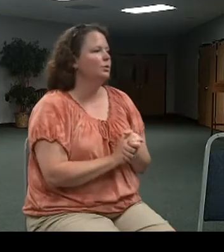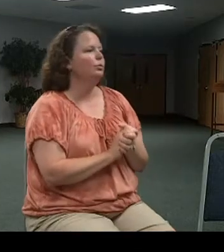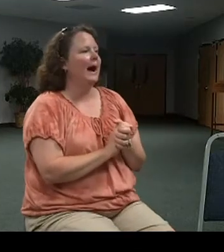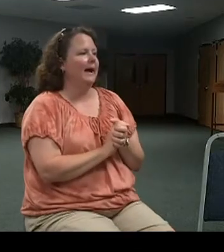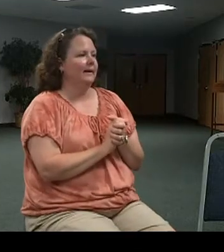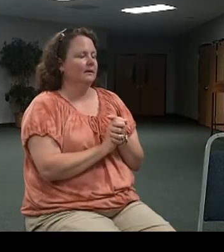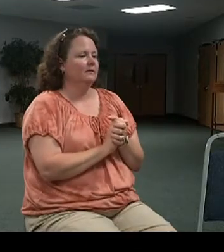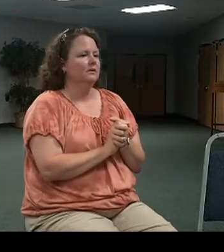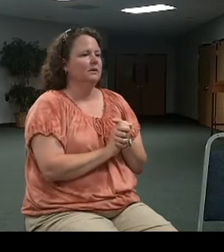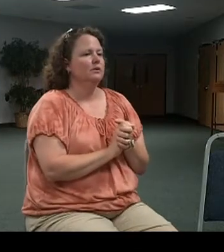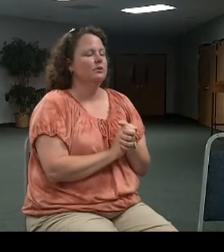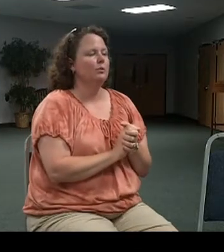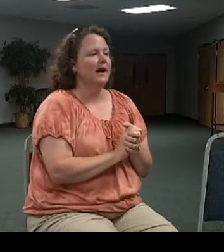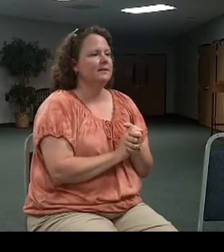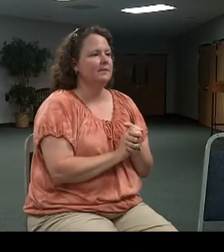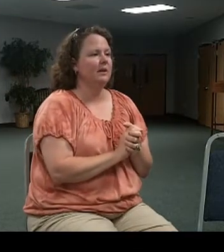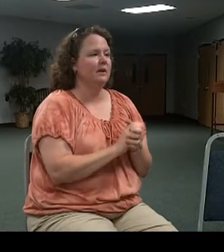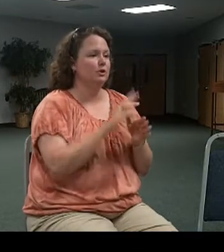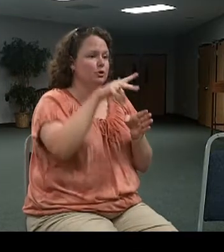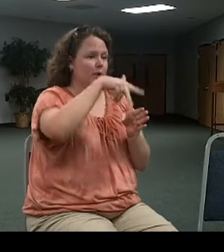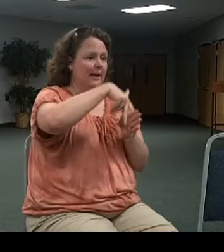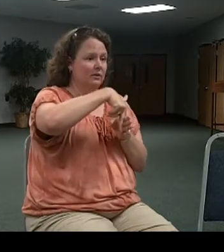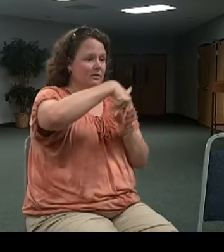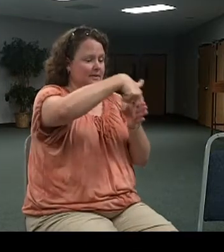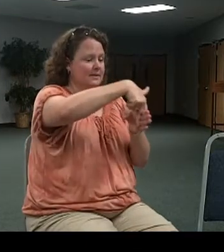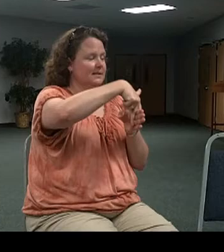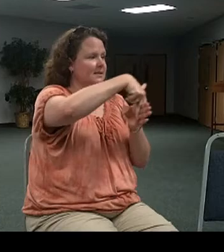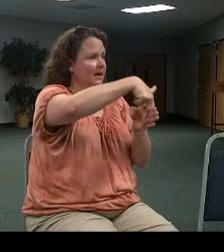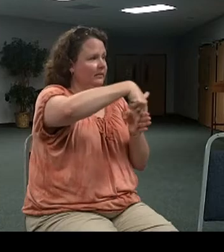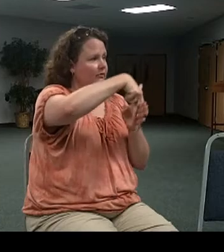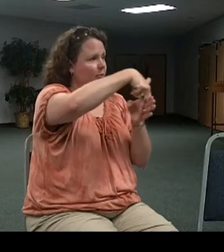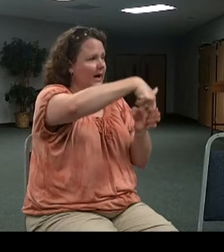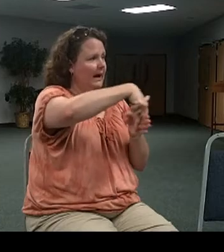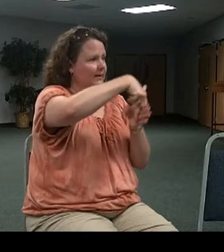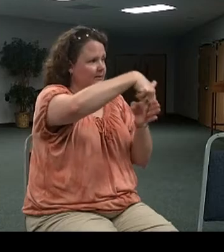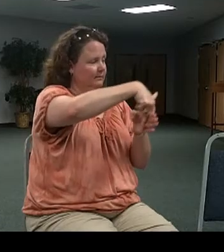To ride. To ride something that you straddle, this is the sign for ride.